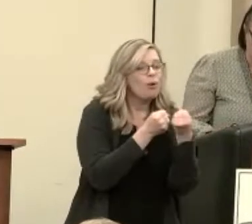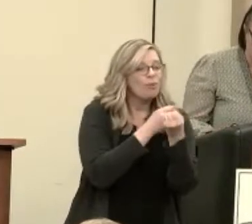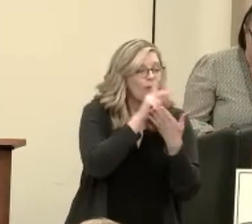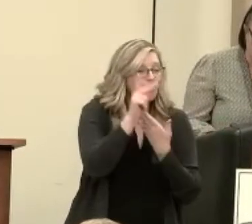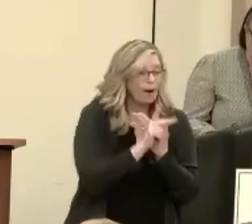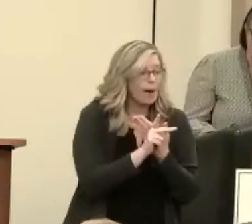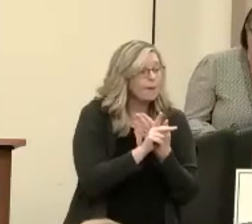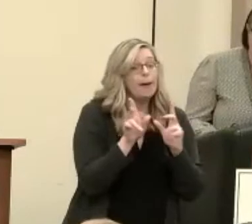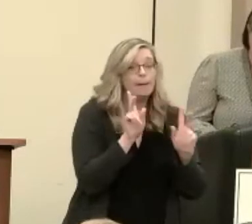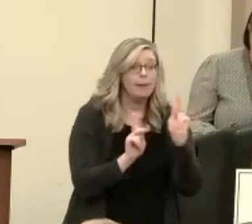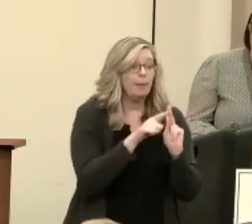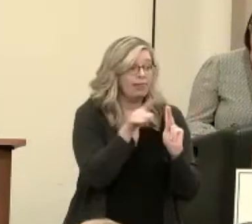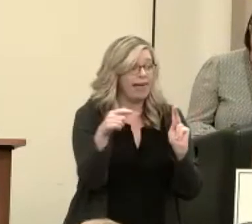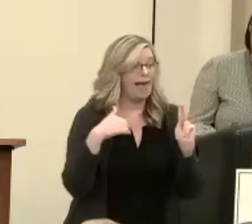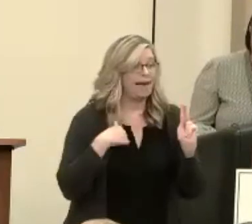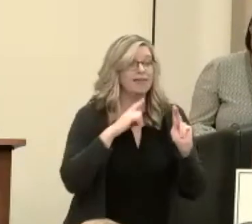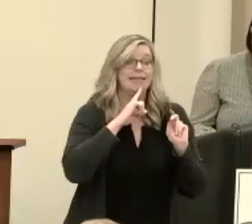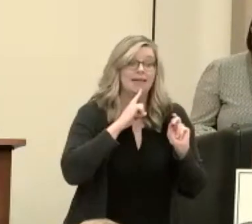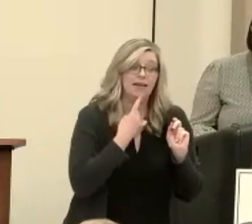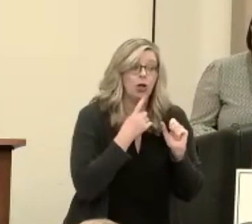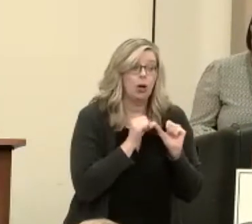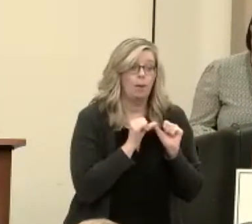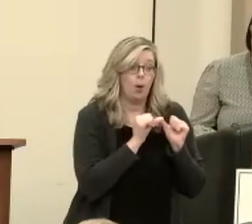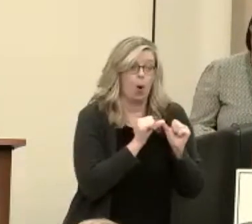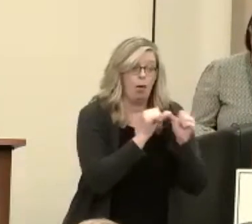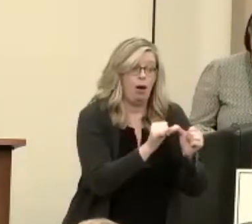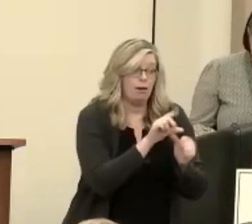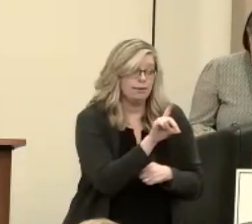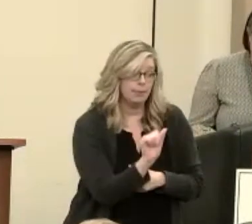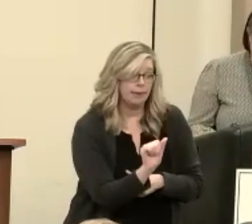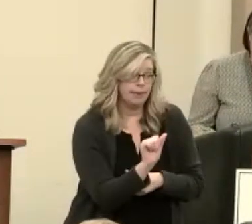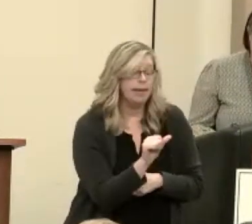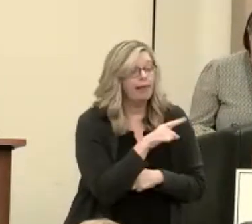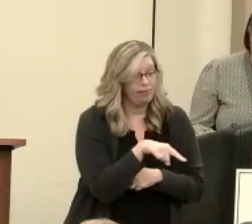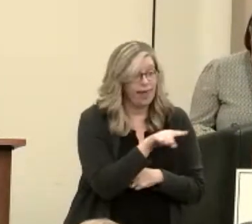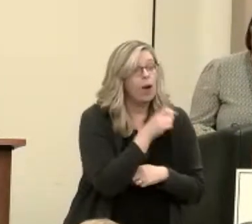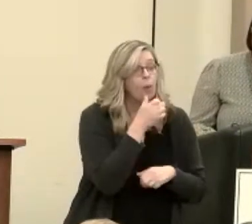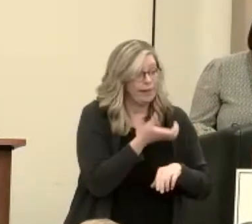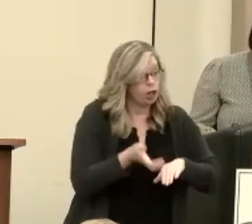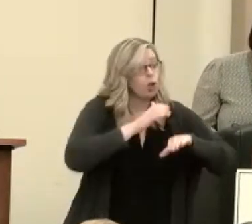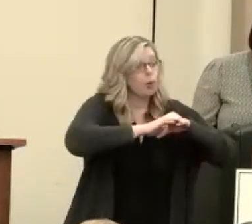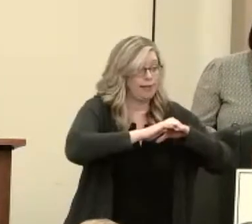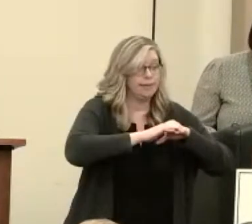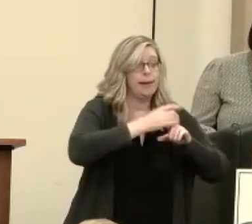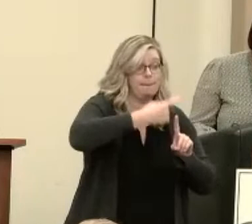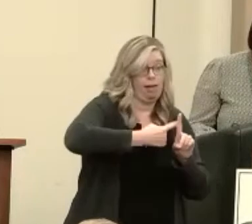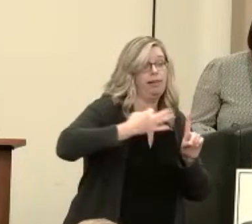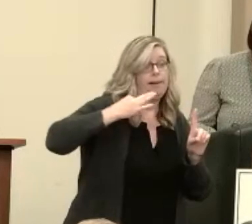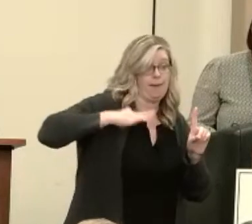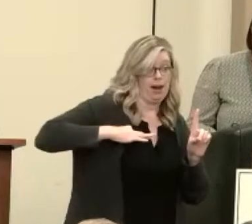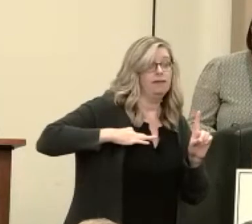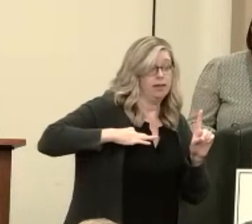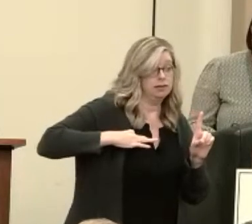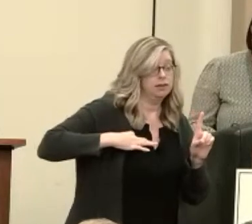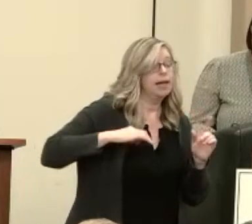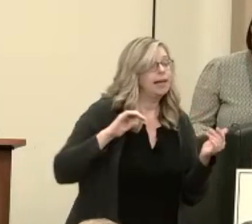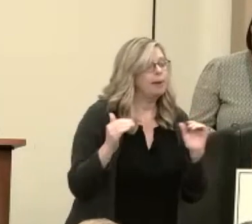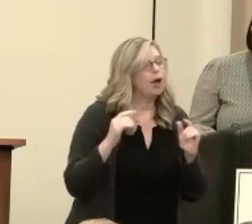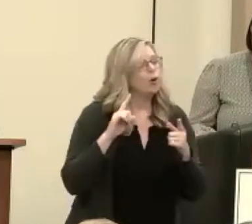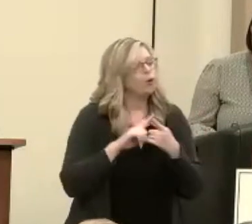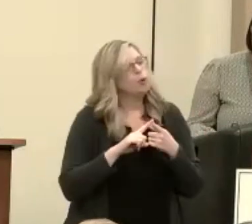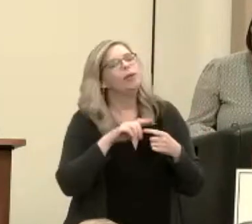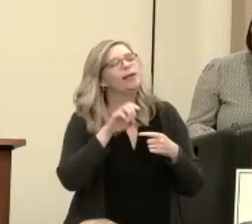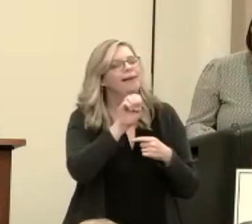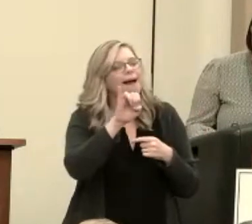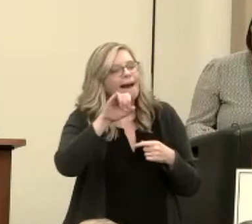qualify as having, quote, severe and prolonged disabilities, end quote, will get increased monthly benefits compared to employment and income assistance